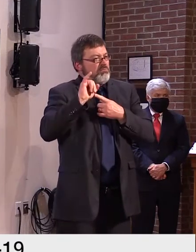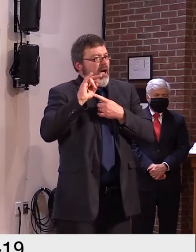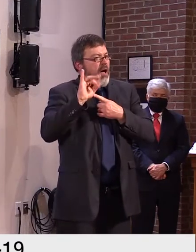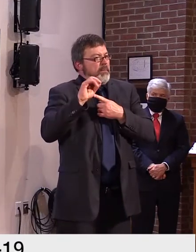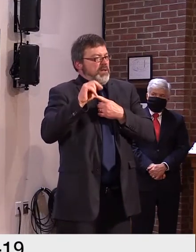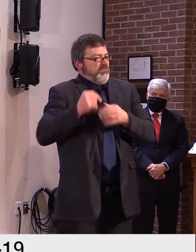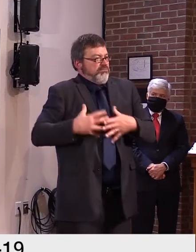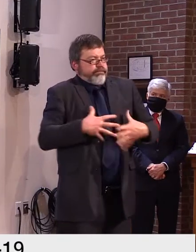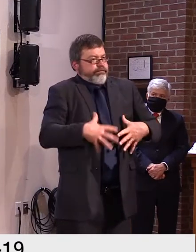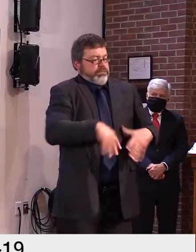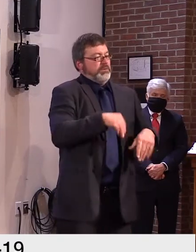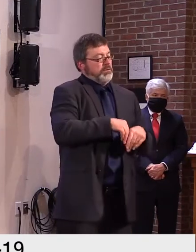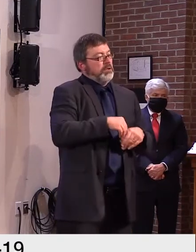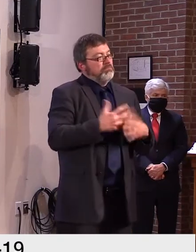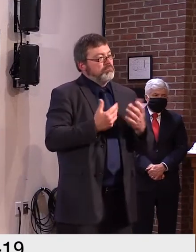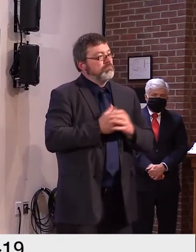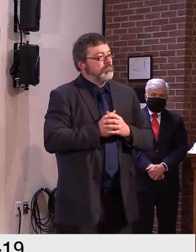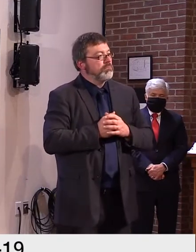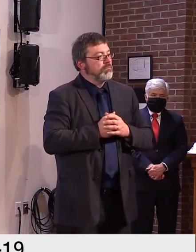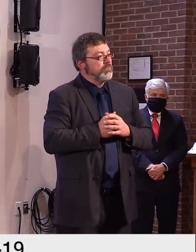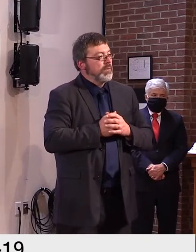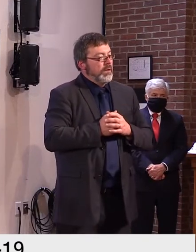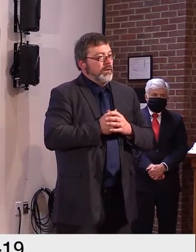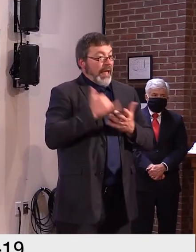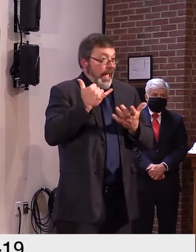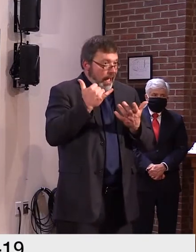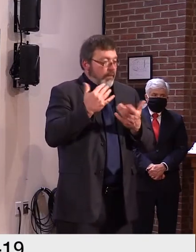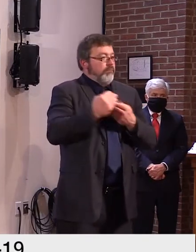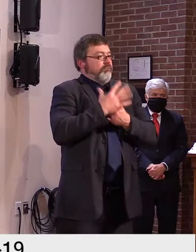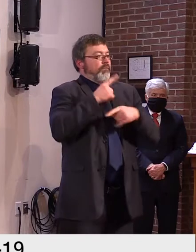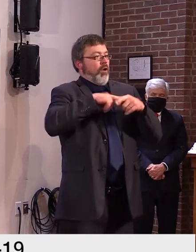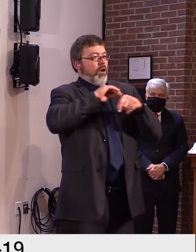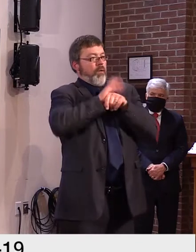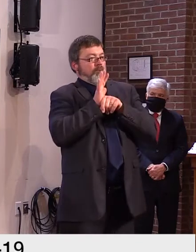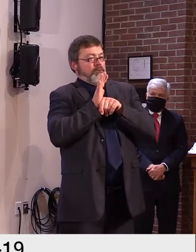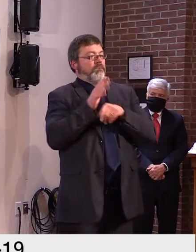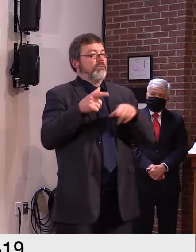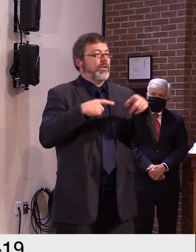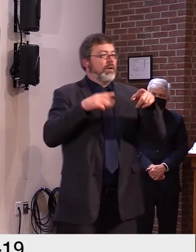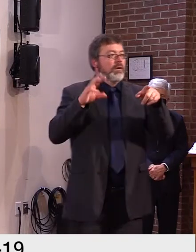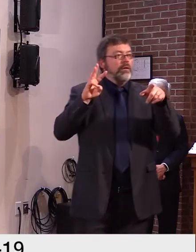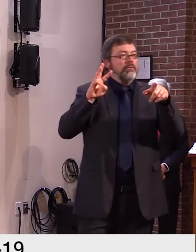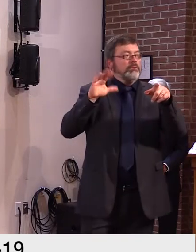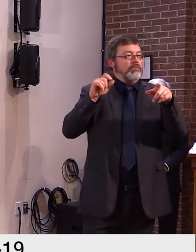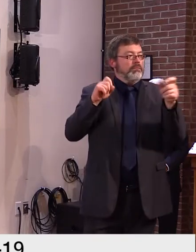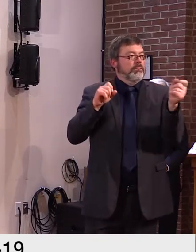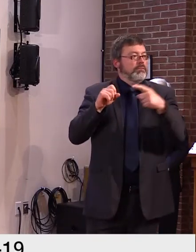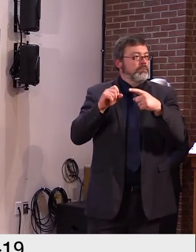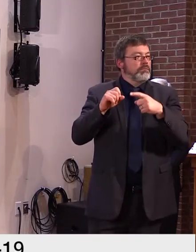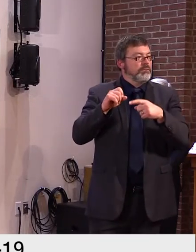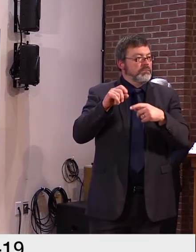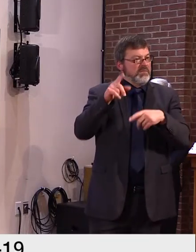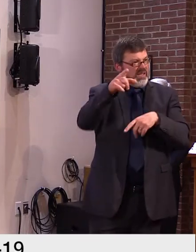make people very ill. Are we using dexamethasone here in Vermont? Yes.